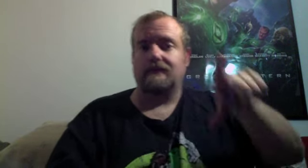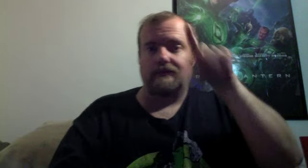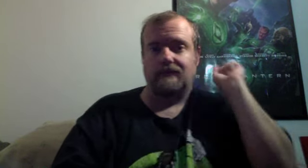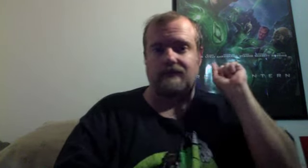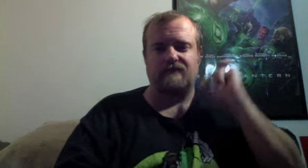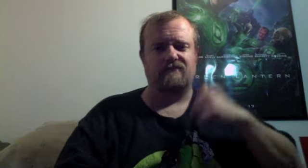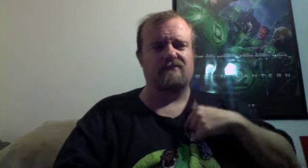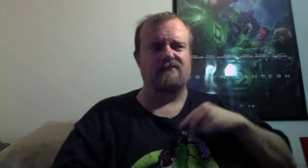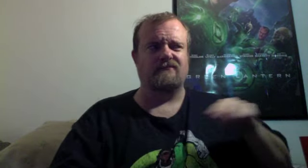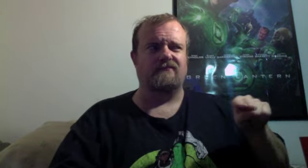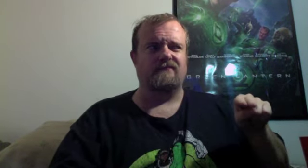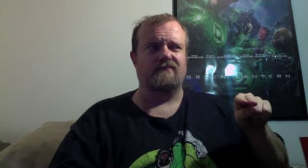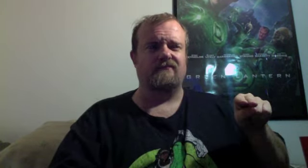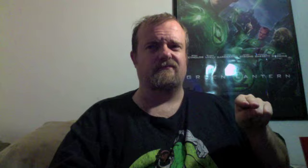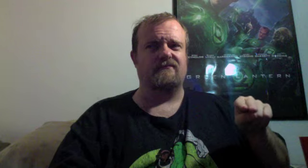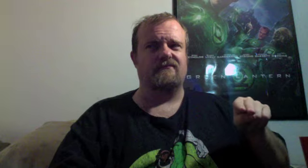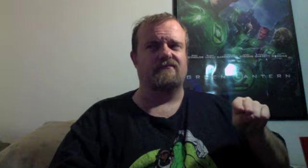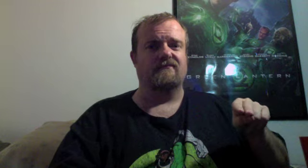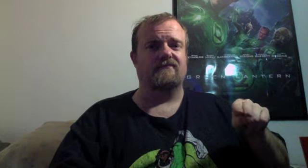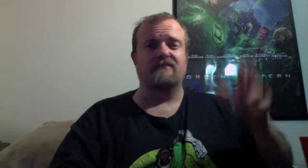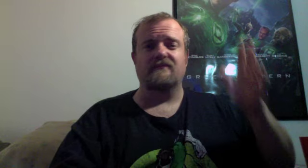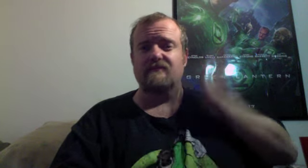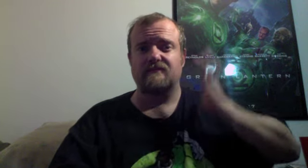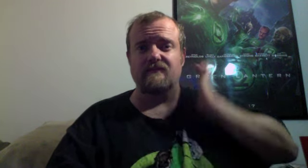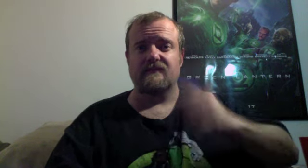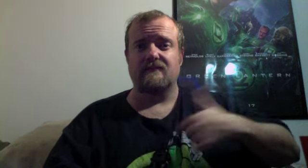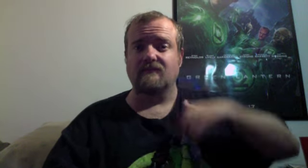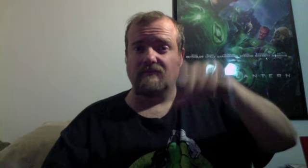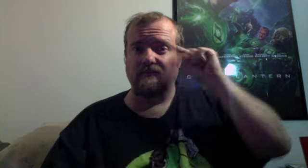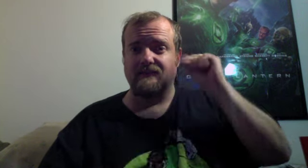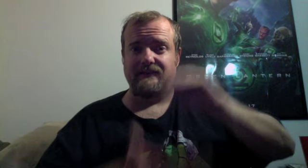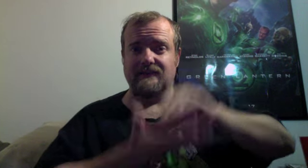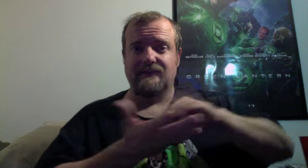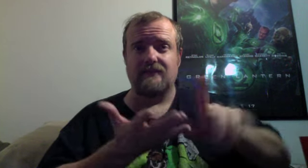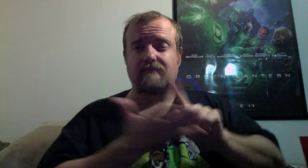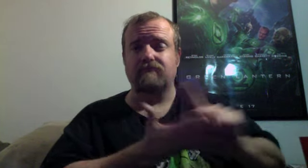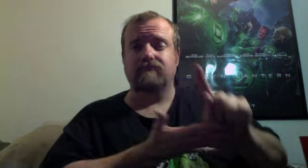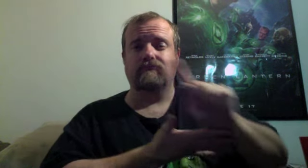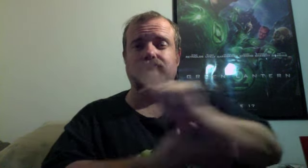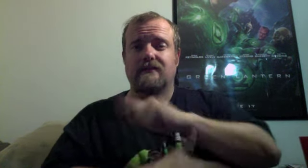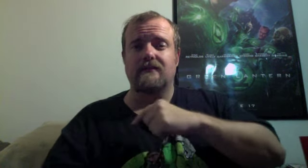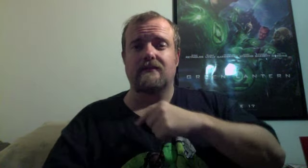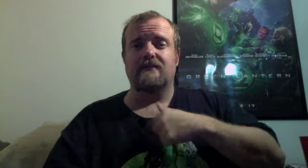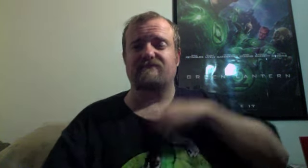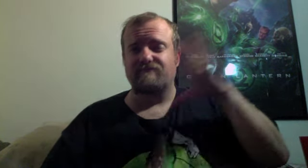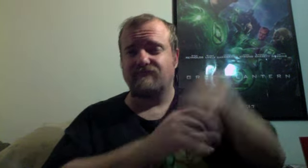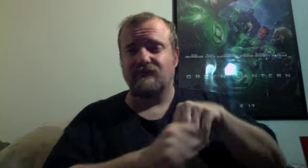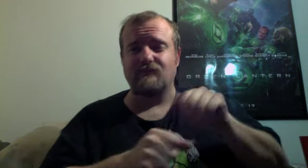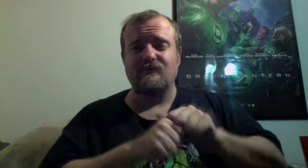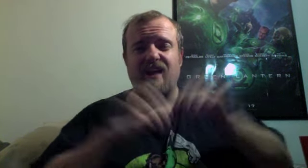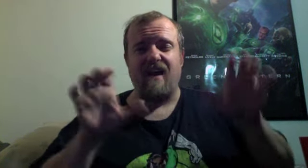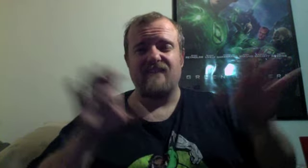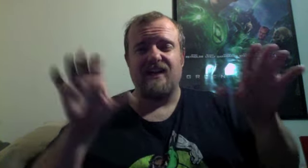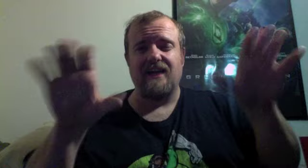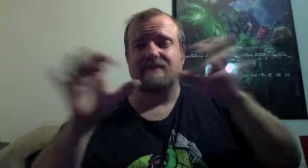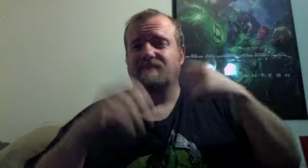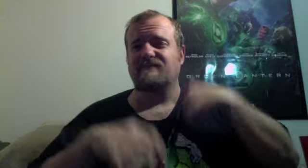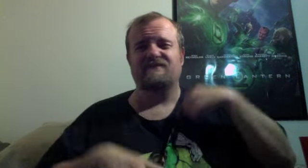online at FurnitureFix.com. This offer is not available in store. There are things happening here that I can't even begin to